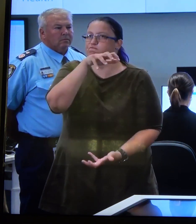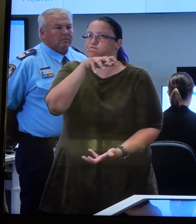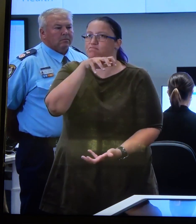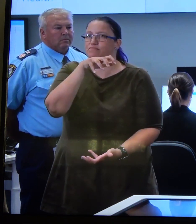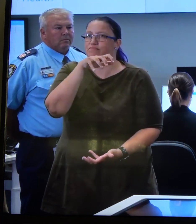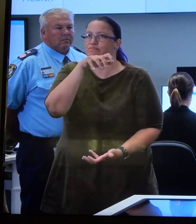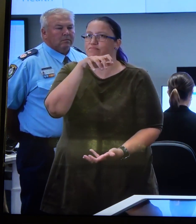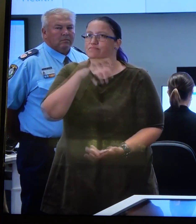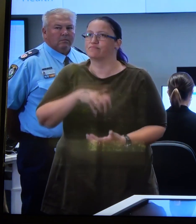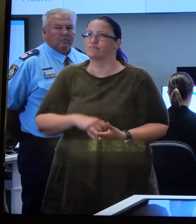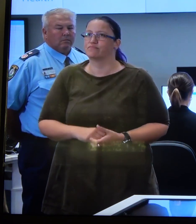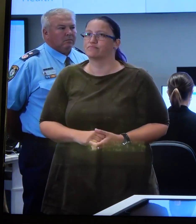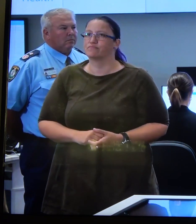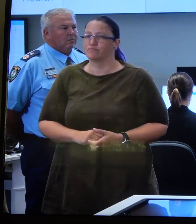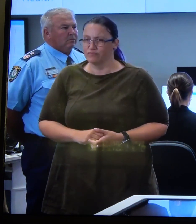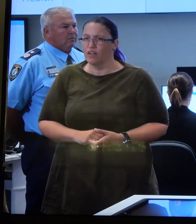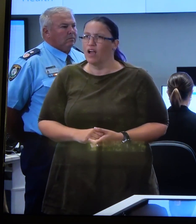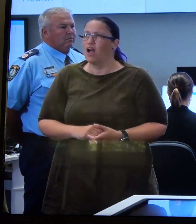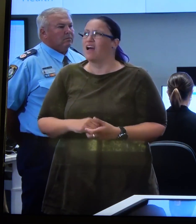Sorry, fentanyl?